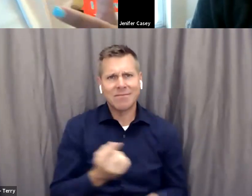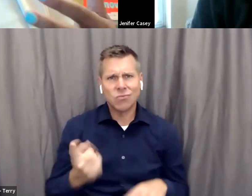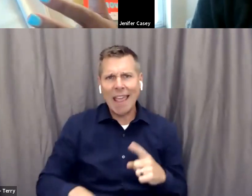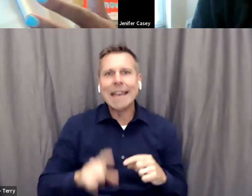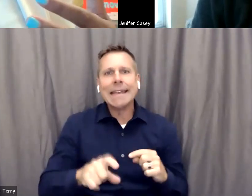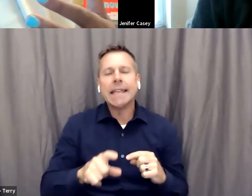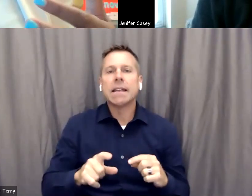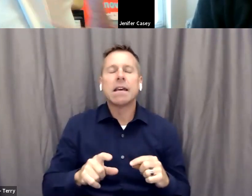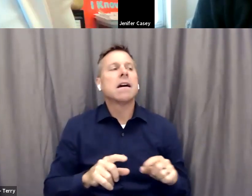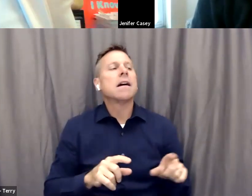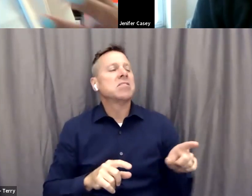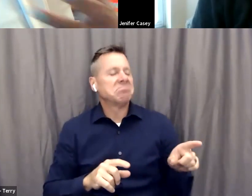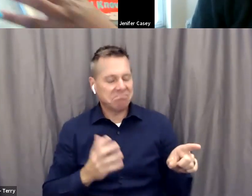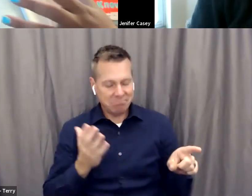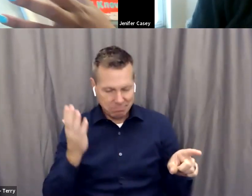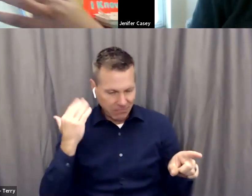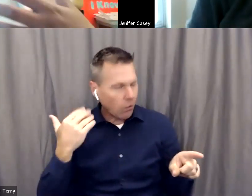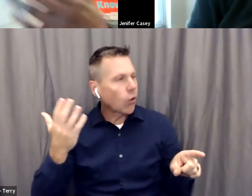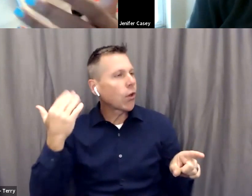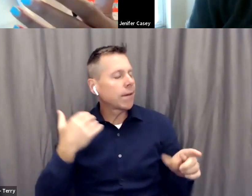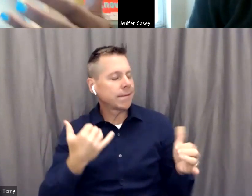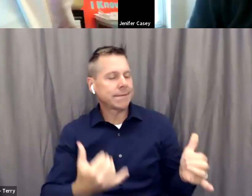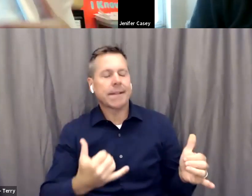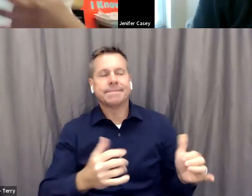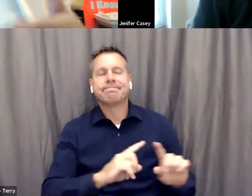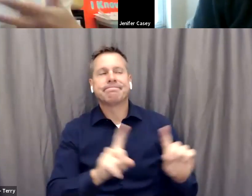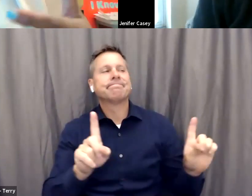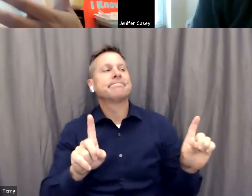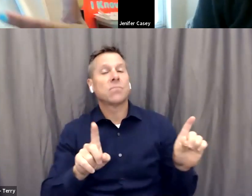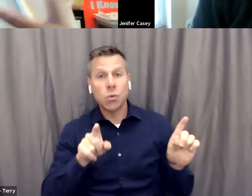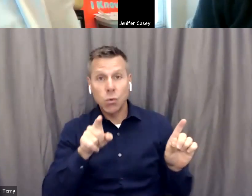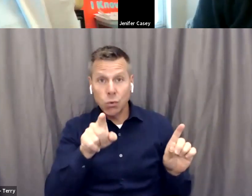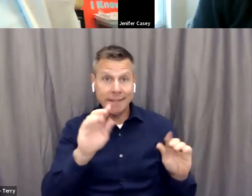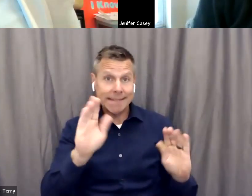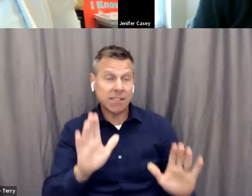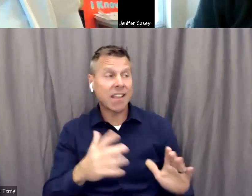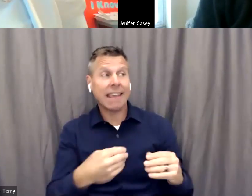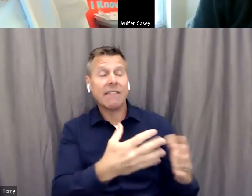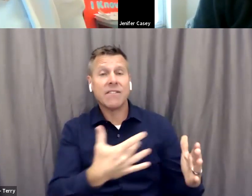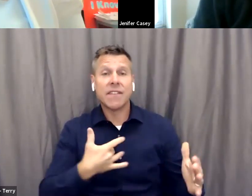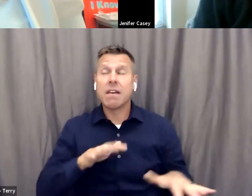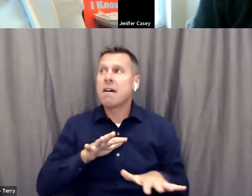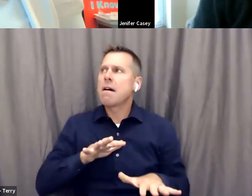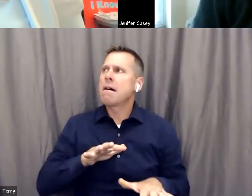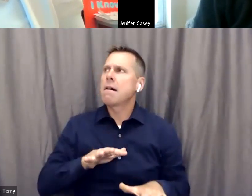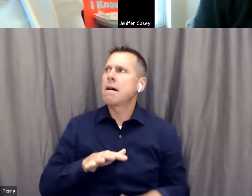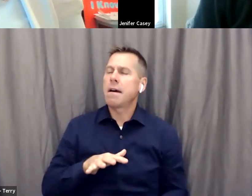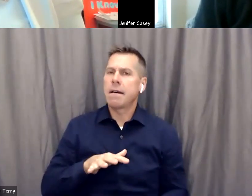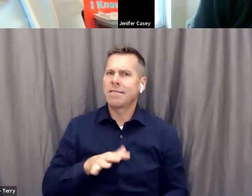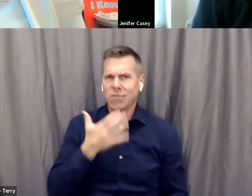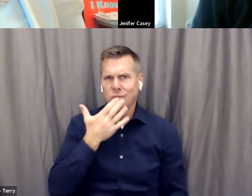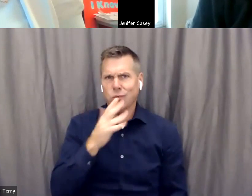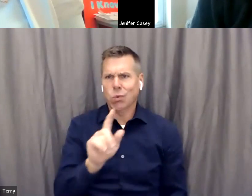an instructor, you can provide those very resources that they need. That was a good question,